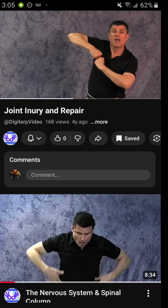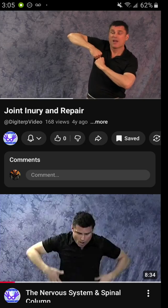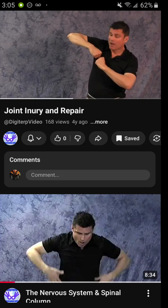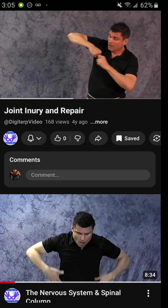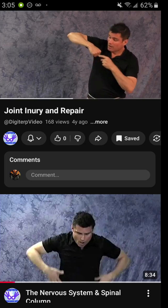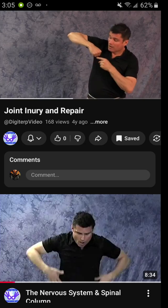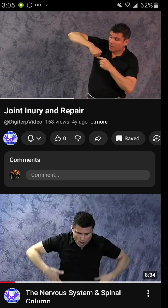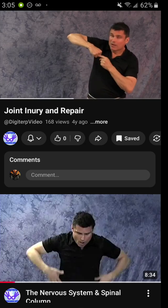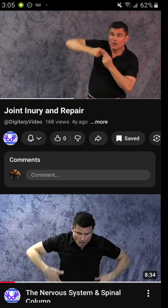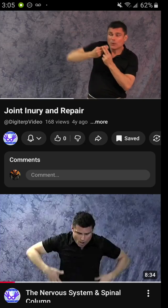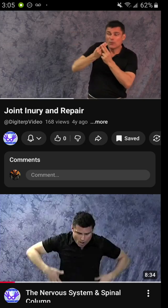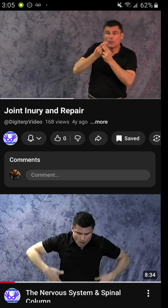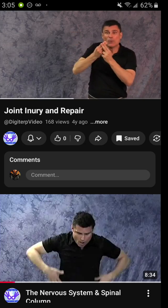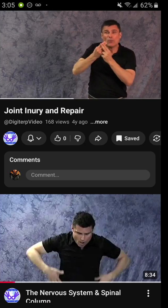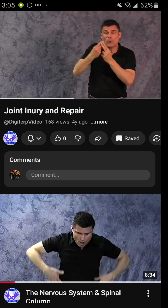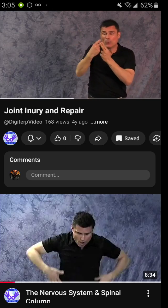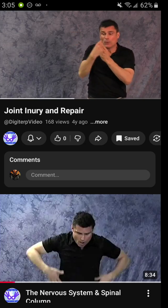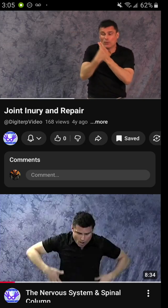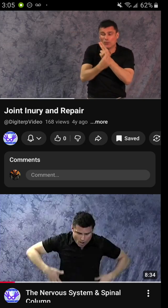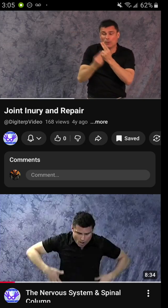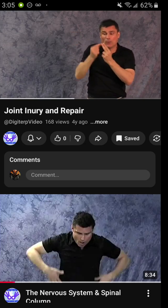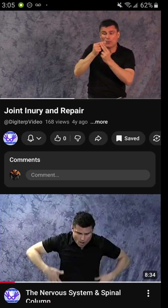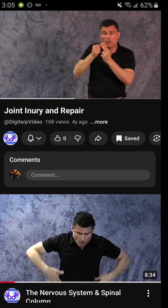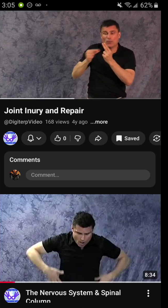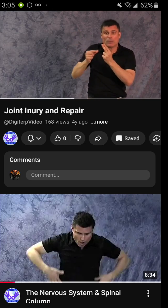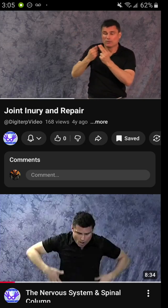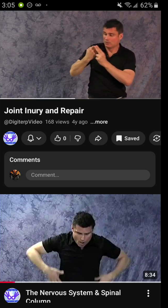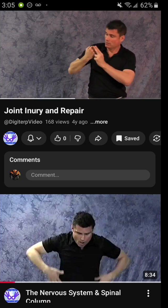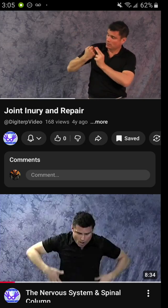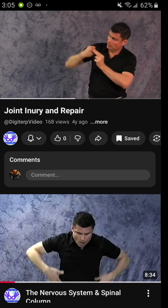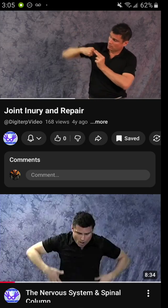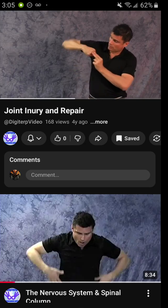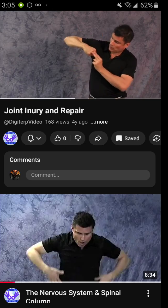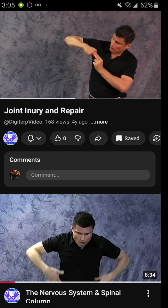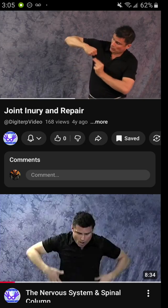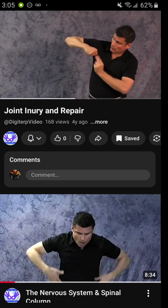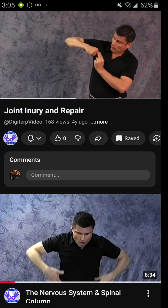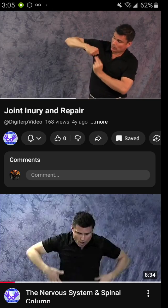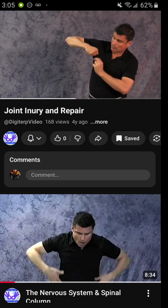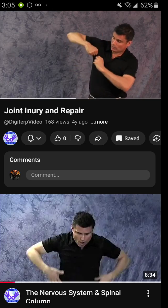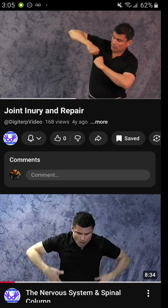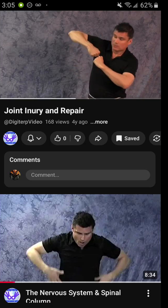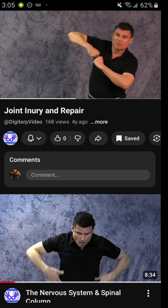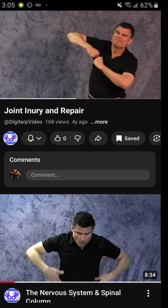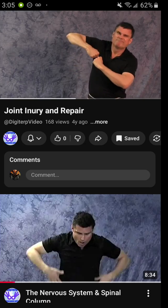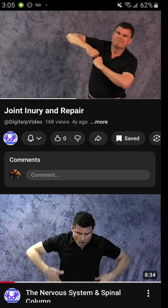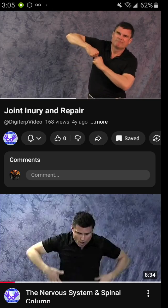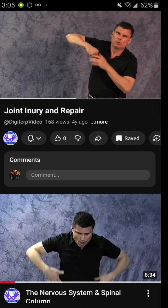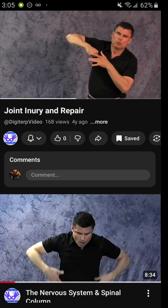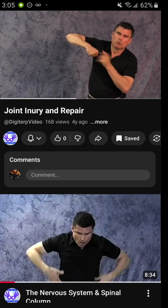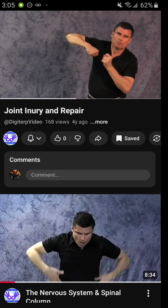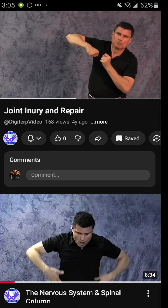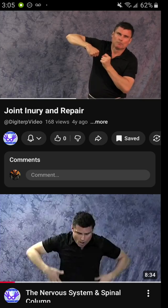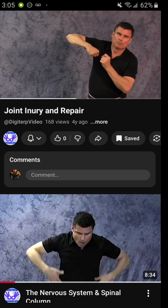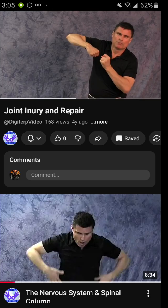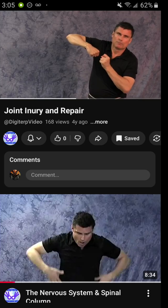makes the joint work,